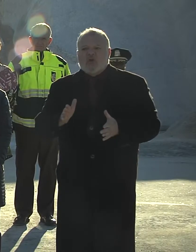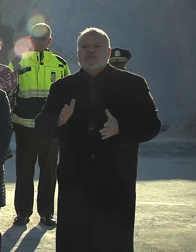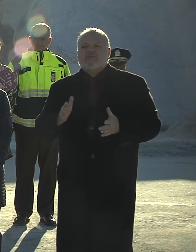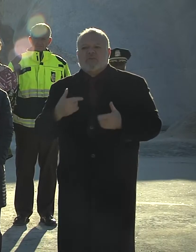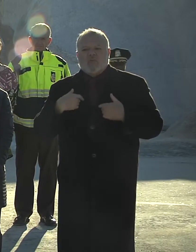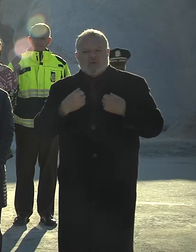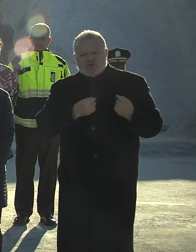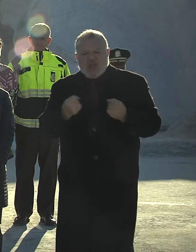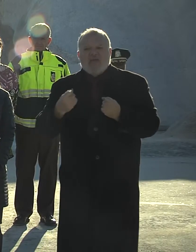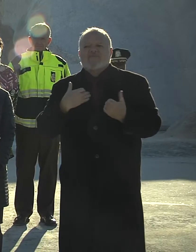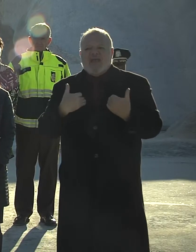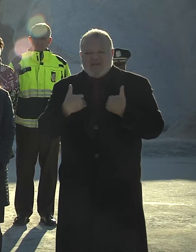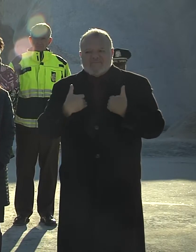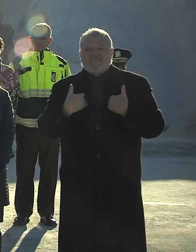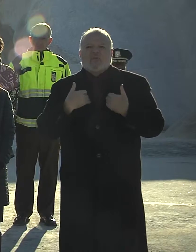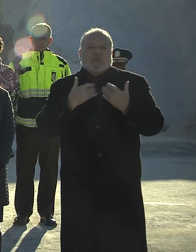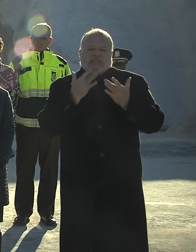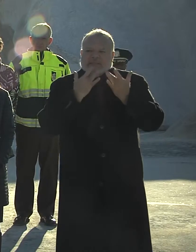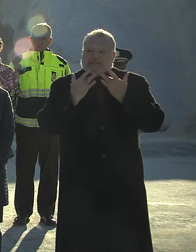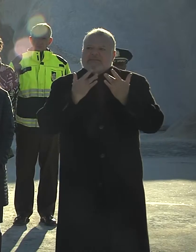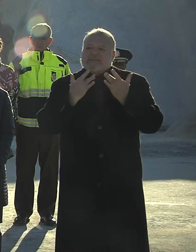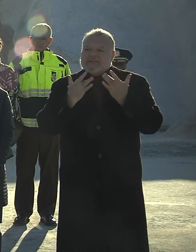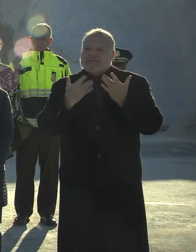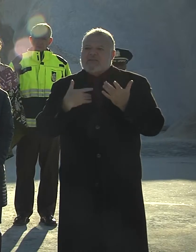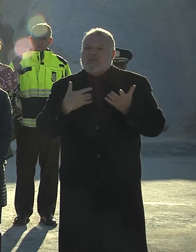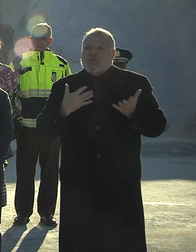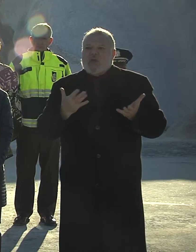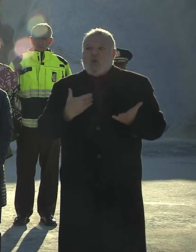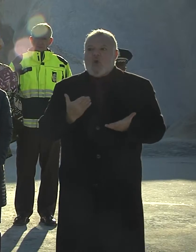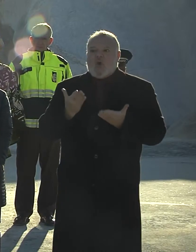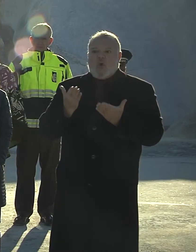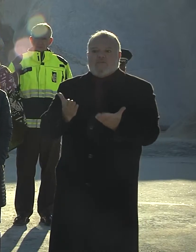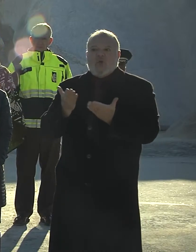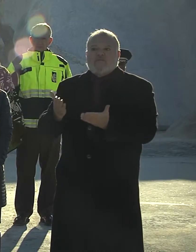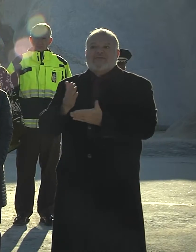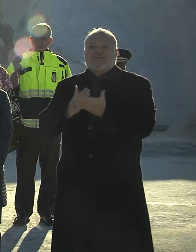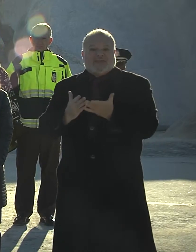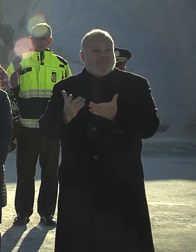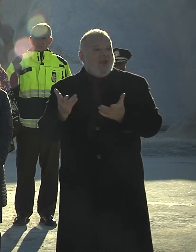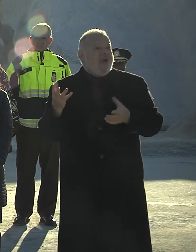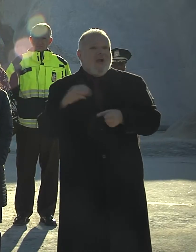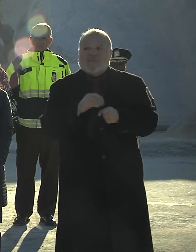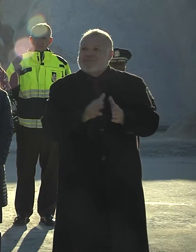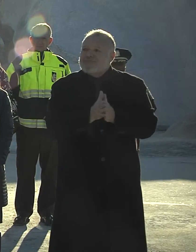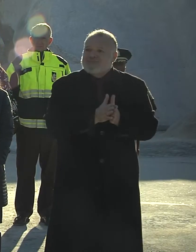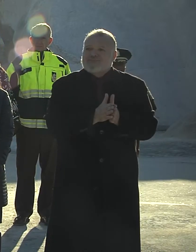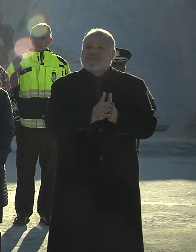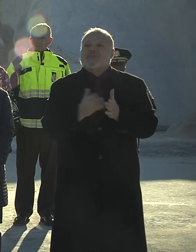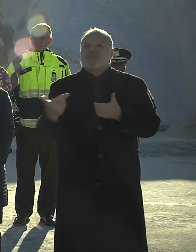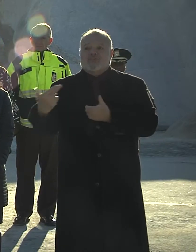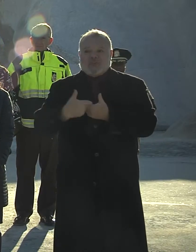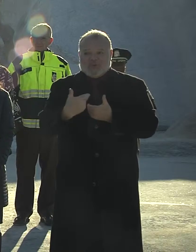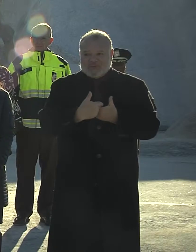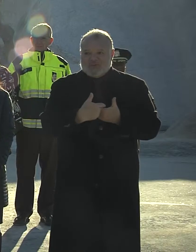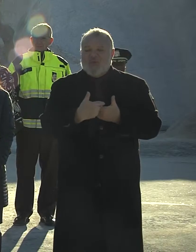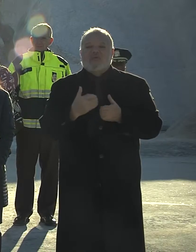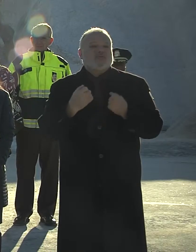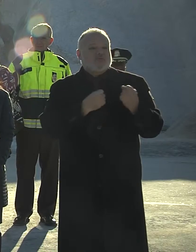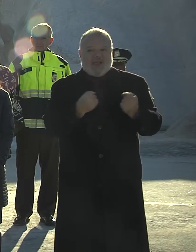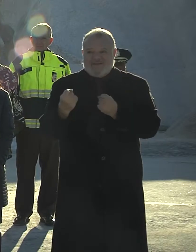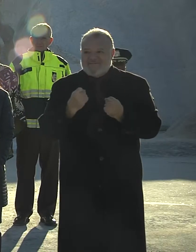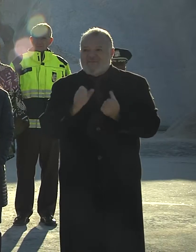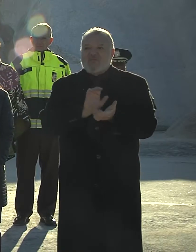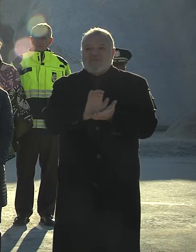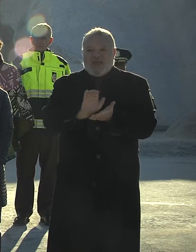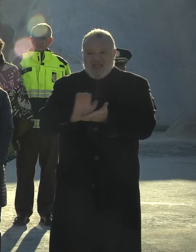to find ways to kind of incentivize, find different ways to draw folks in. We are having those conversations daily. Through our snow